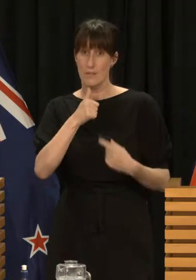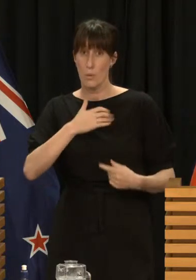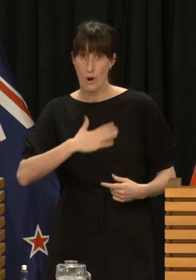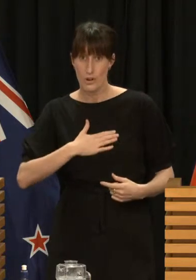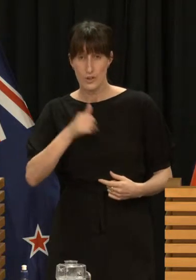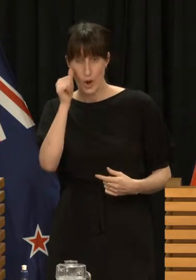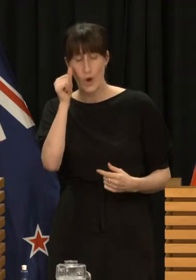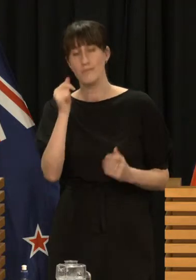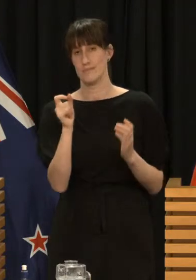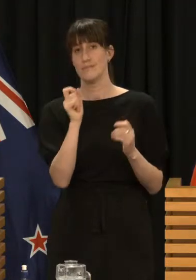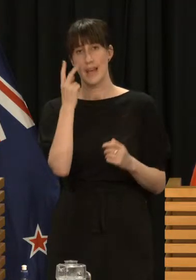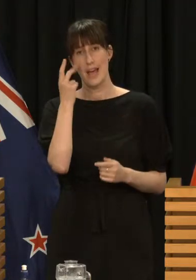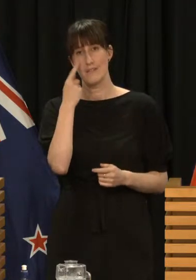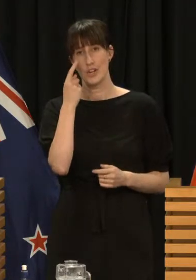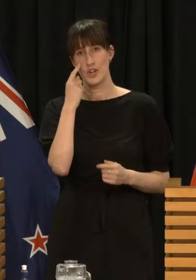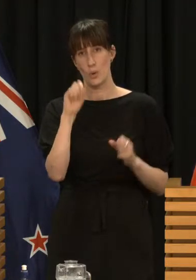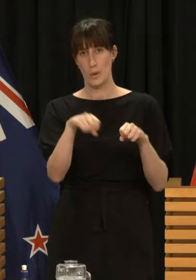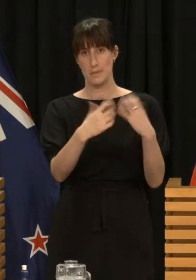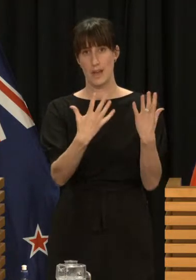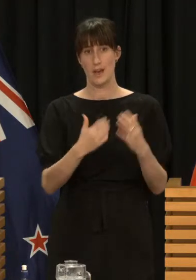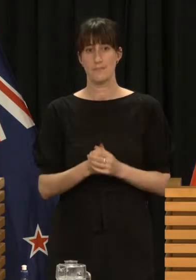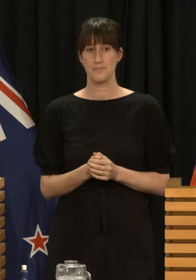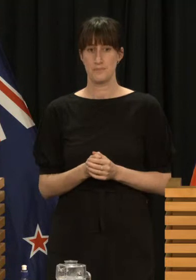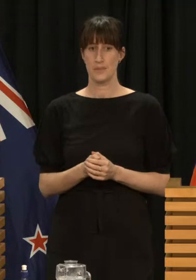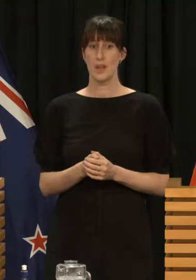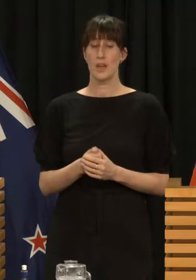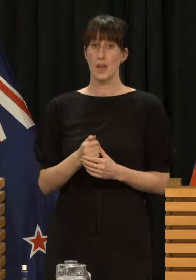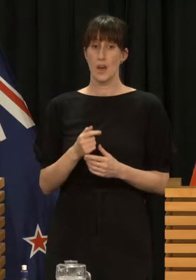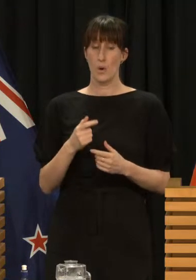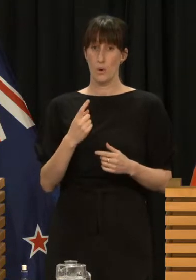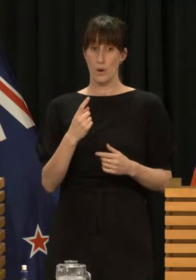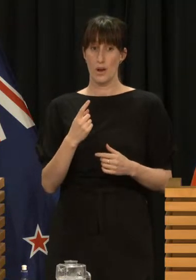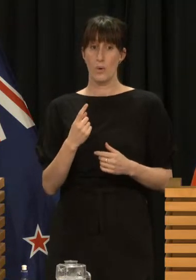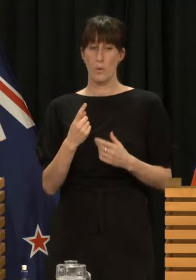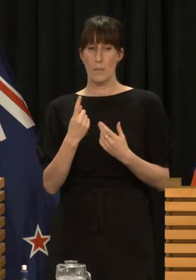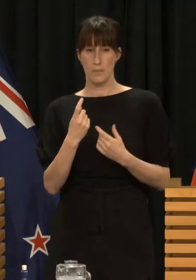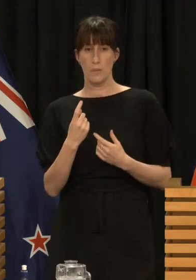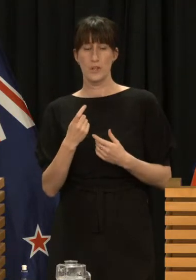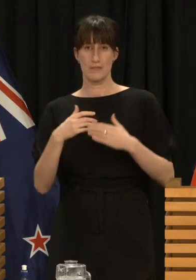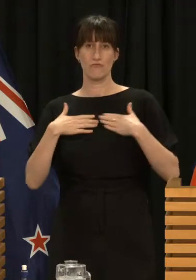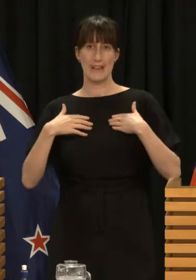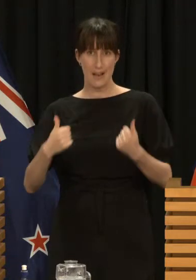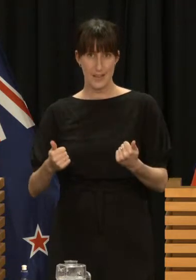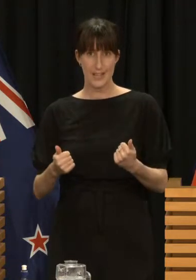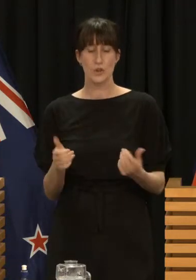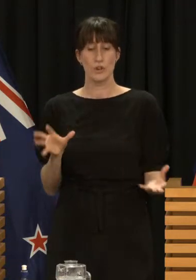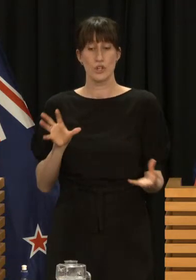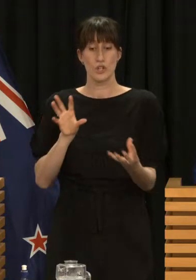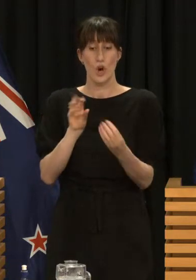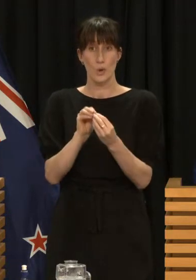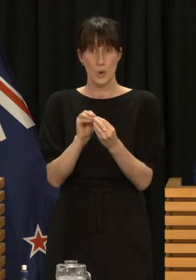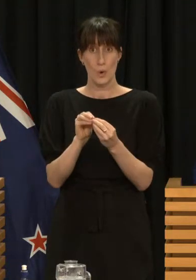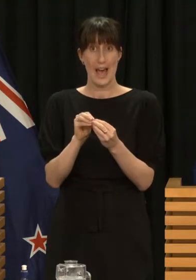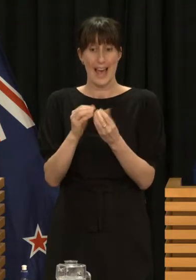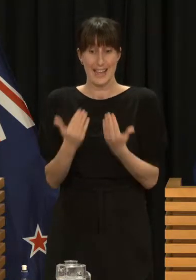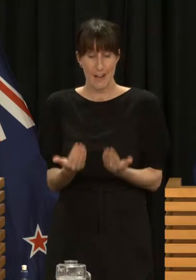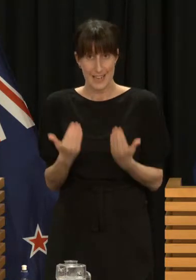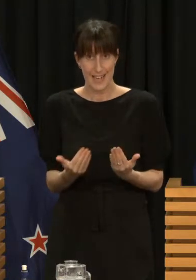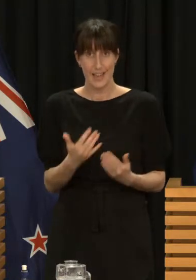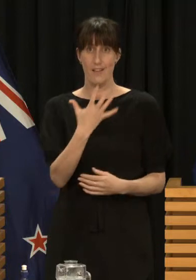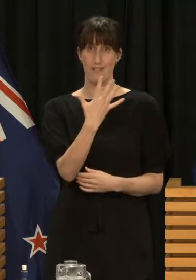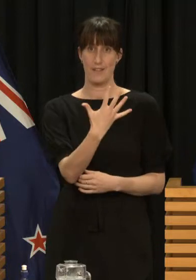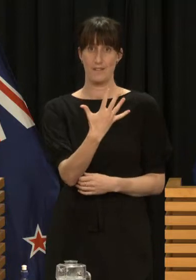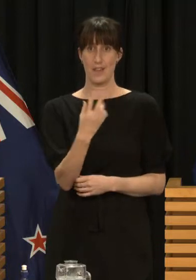reported cases have now recovered, meaning our total number of active cases remains at 53. Our total number of